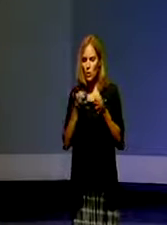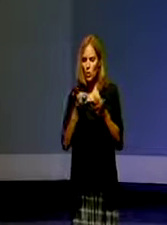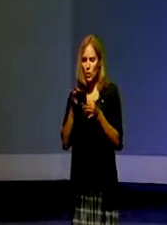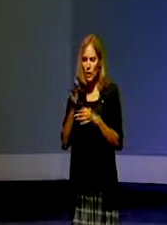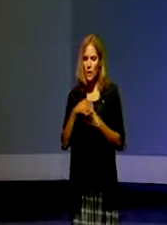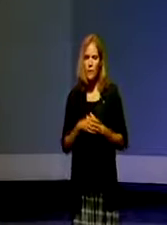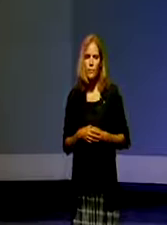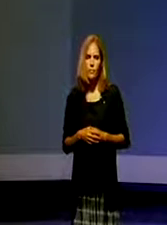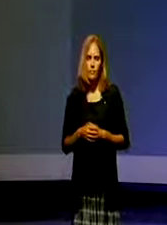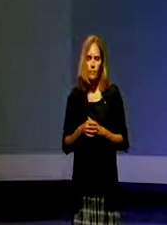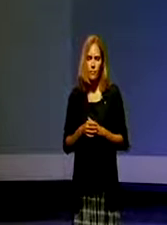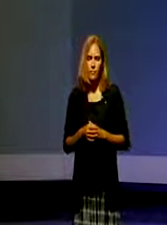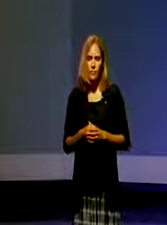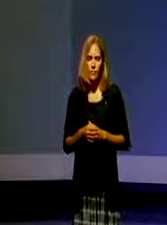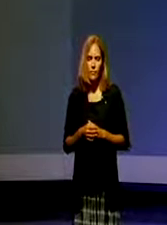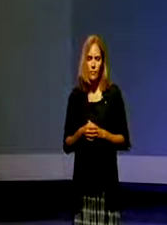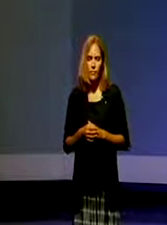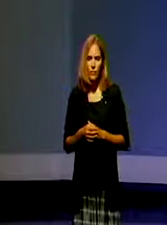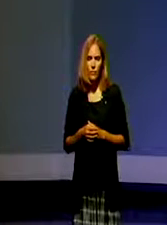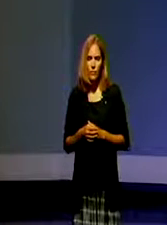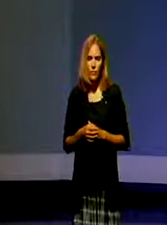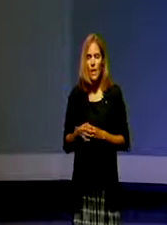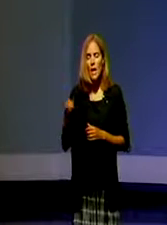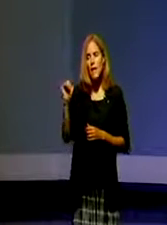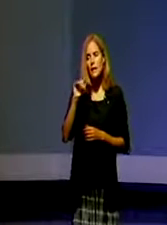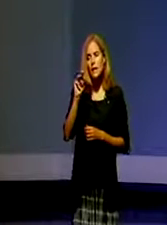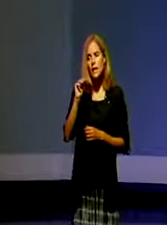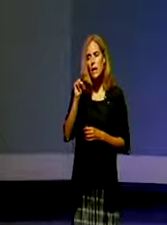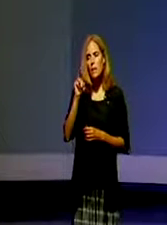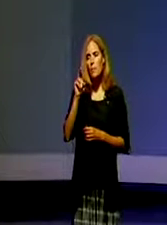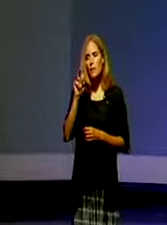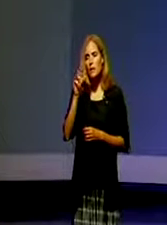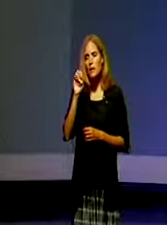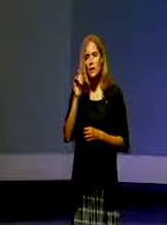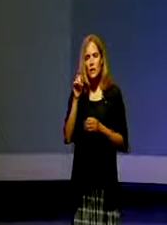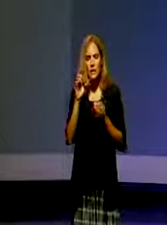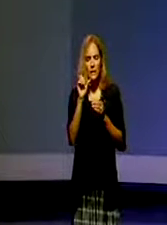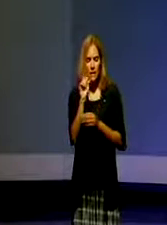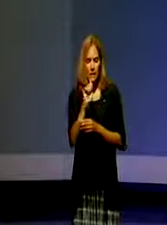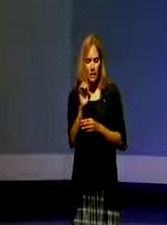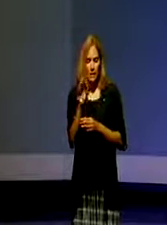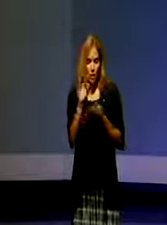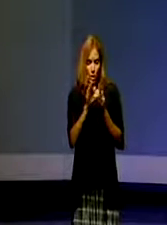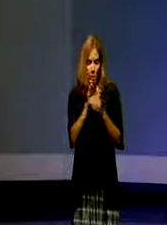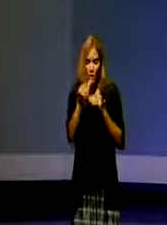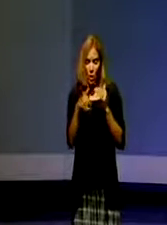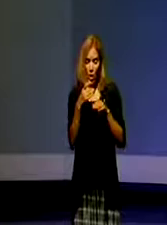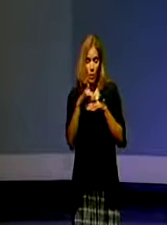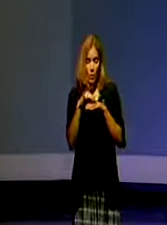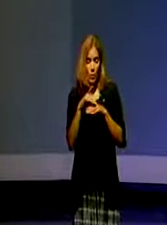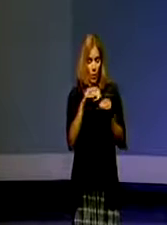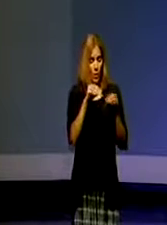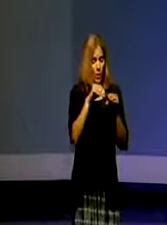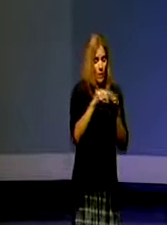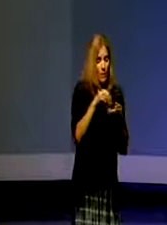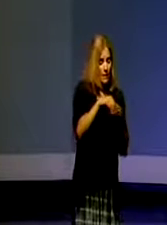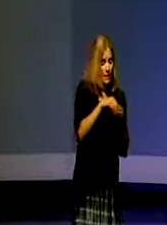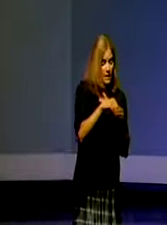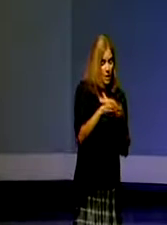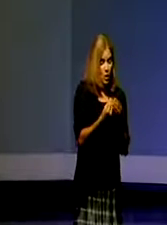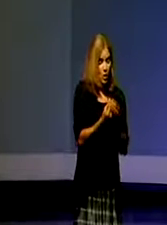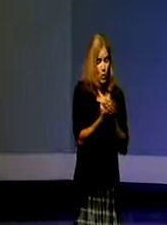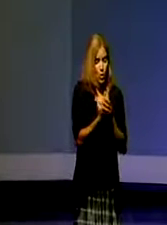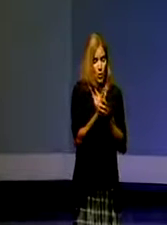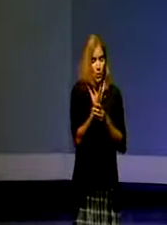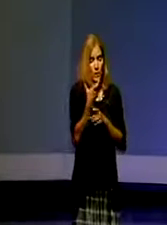it? It's like a mustard seed, which is the smallest of all seeds on earth. Yet when planted, it grows and